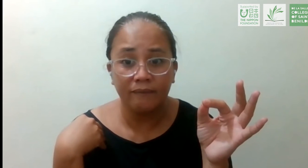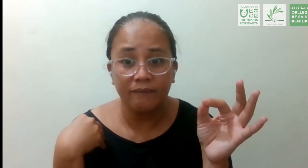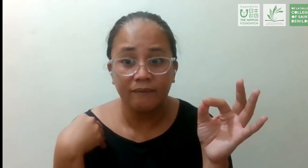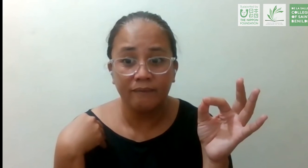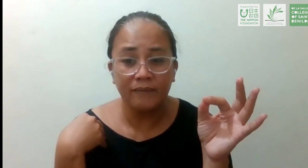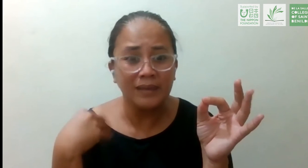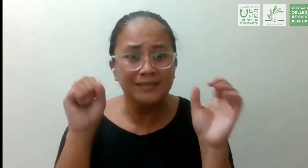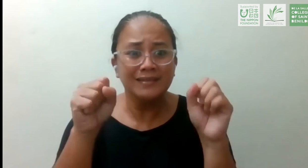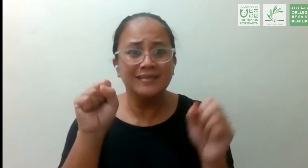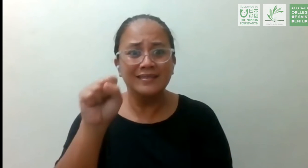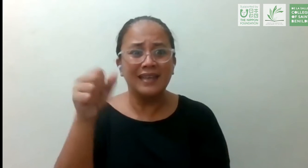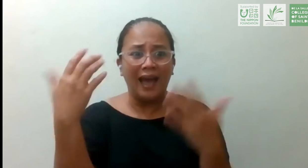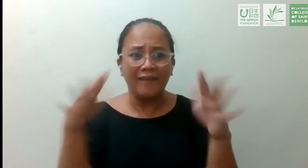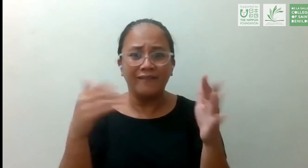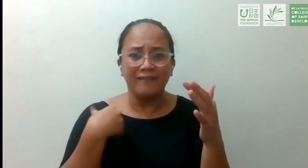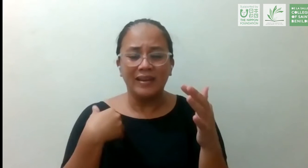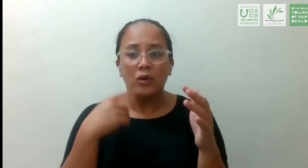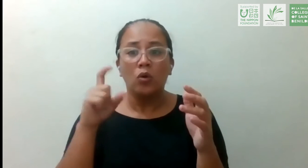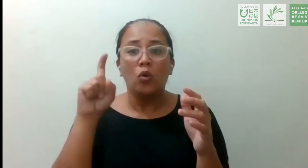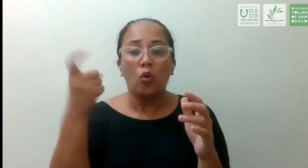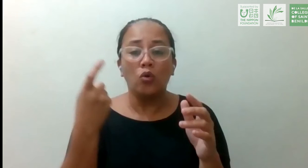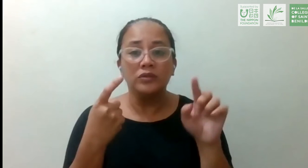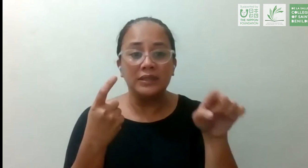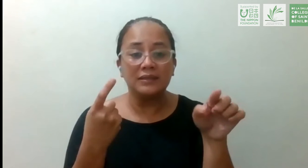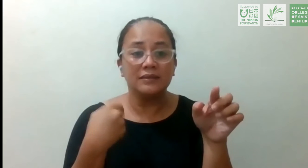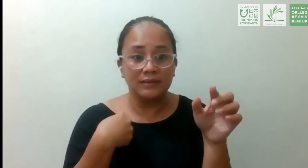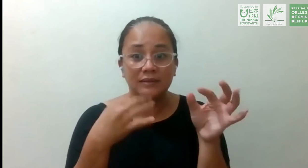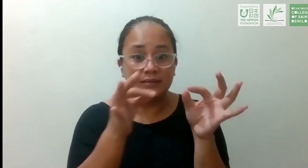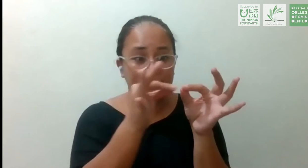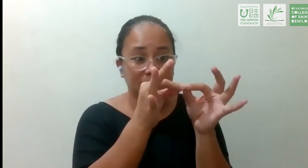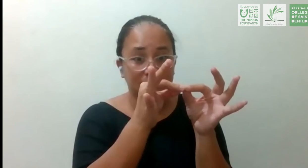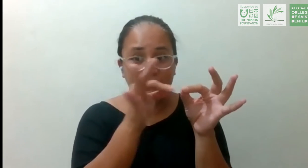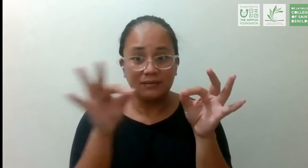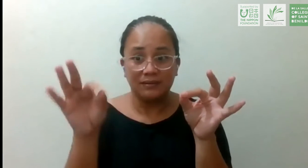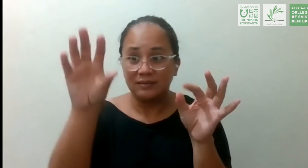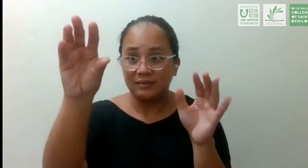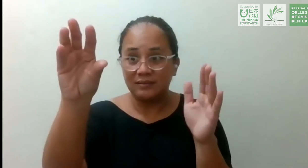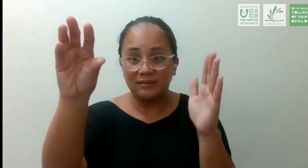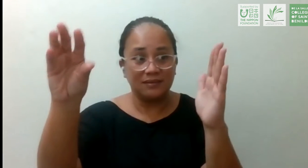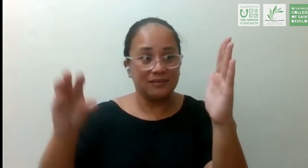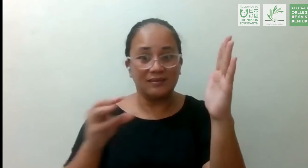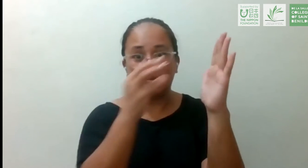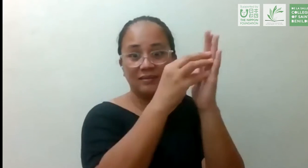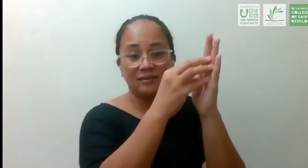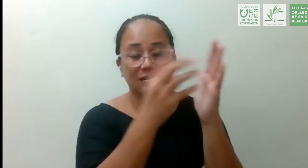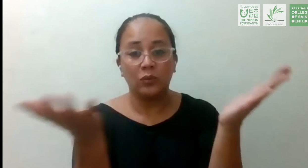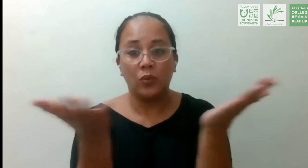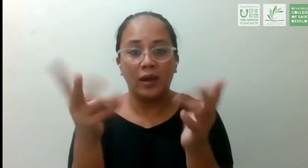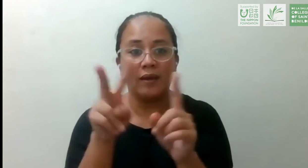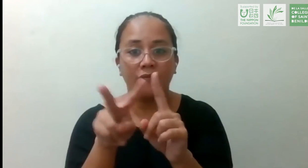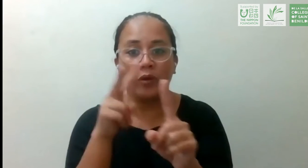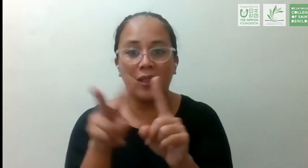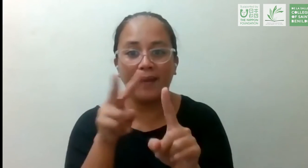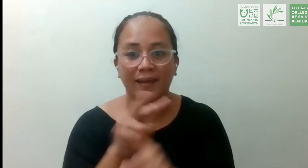Yeah, so just take the sign from one of the sentences and put that in the vocabulary.